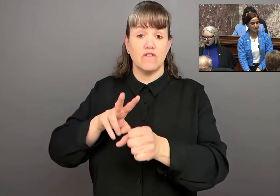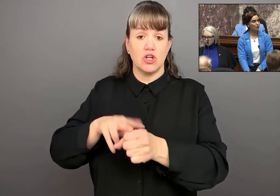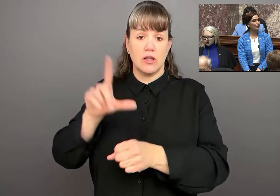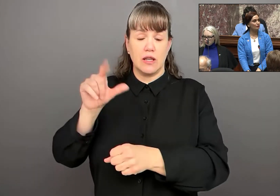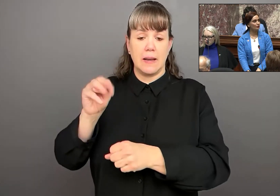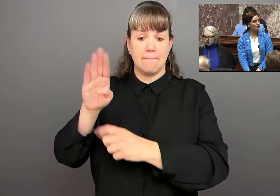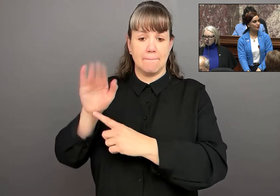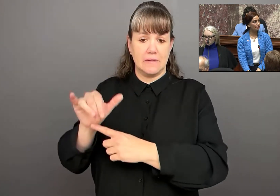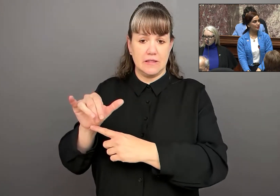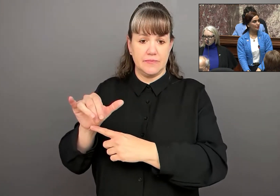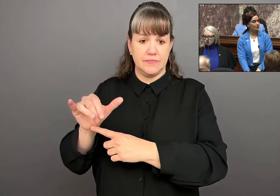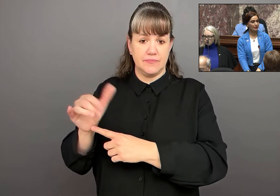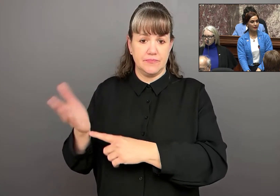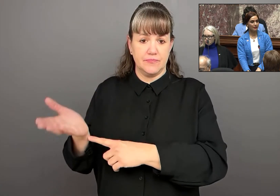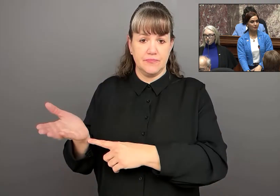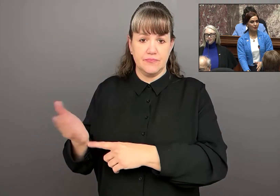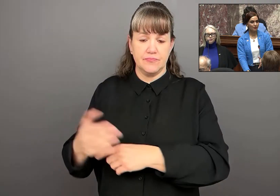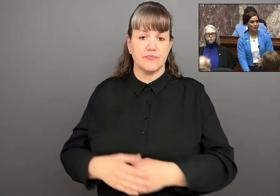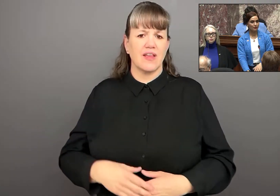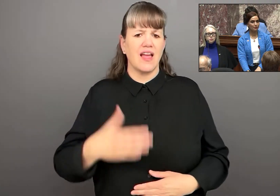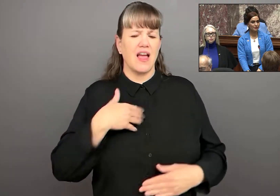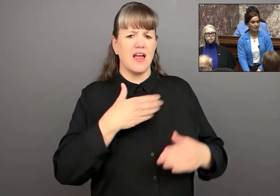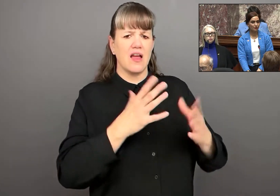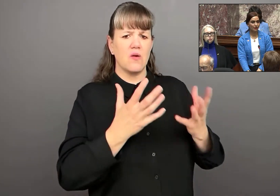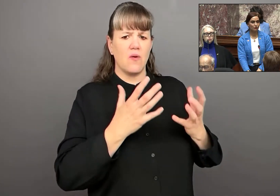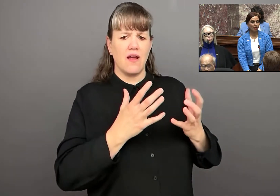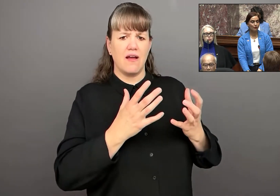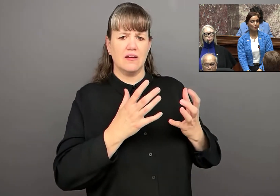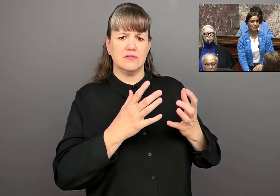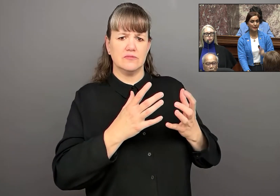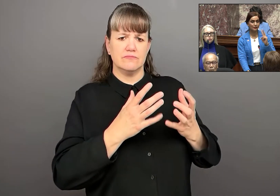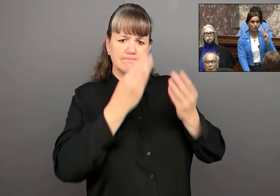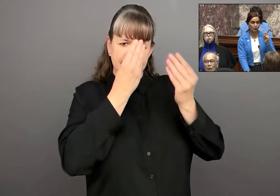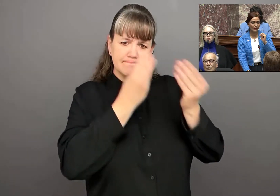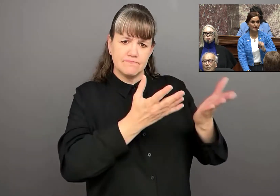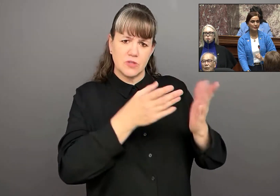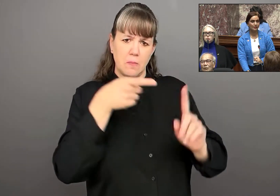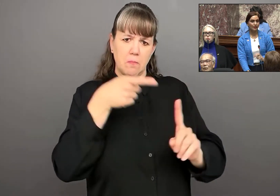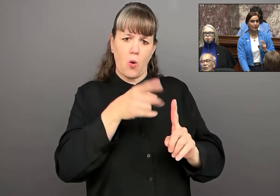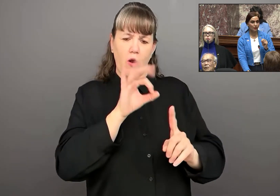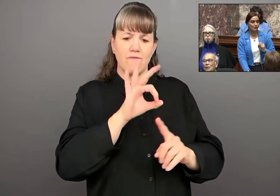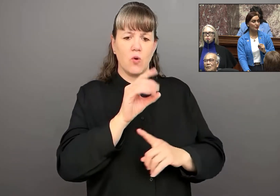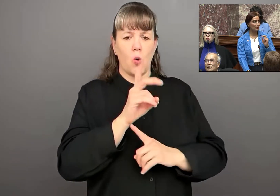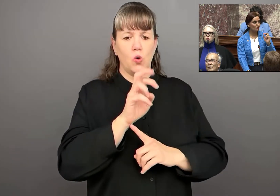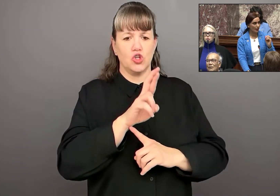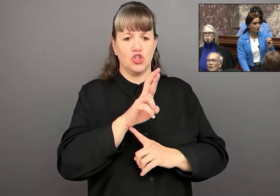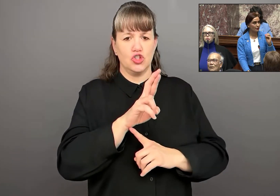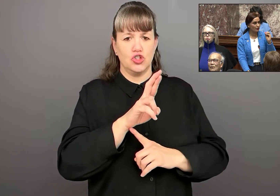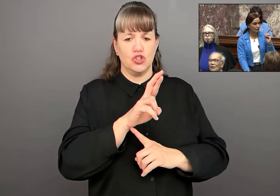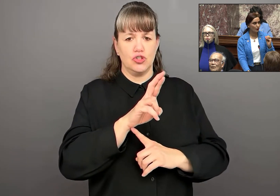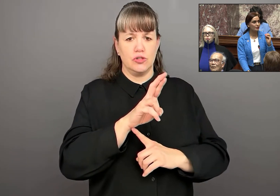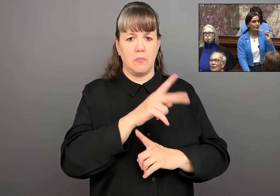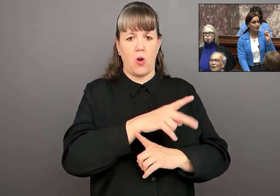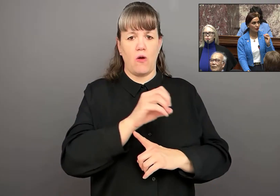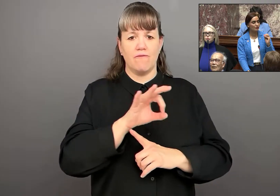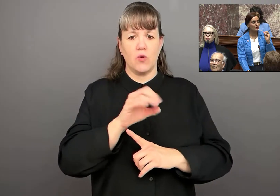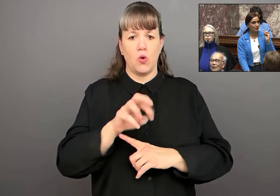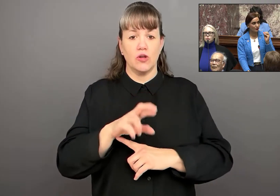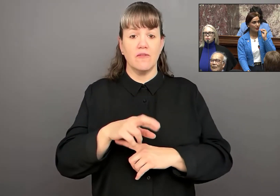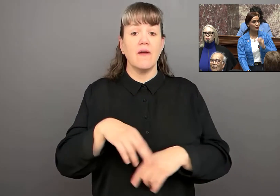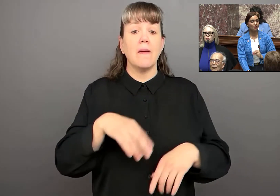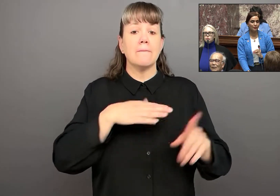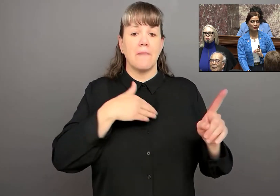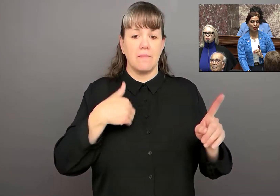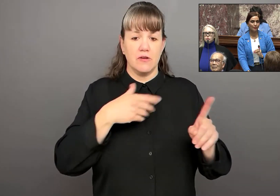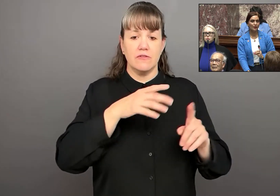raise a point of order regarding member from Surrey White Rock for saying twice accusing me, utterly falsely accusing me